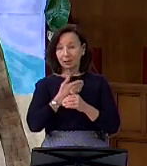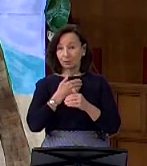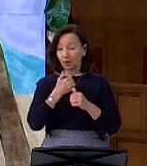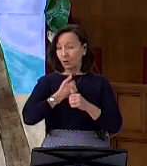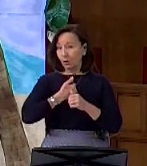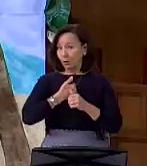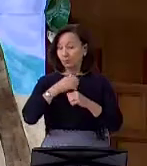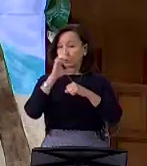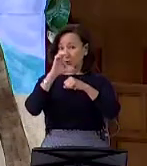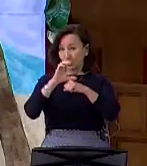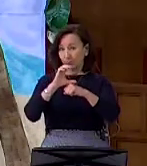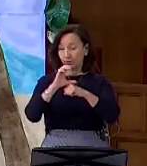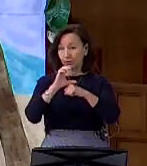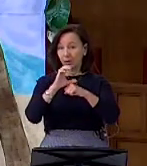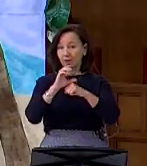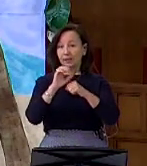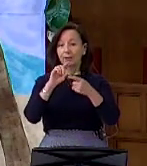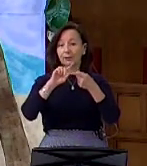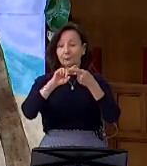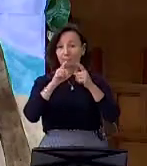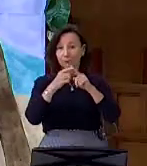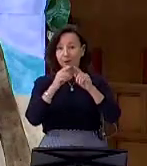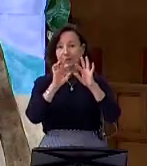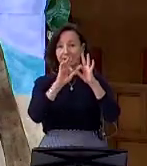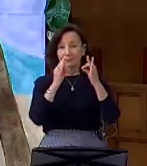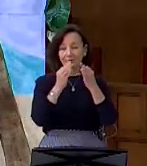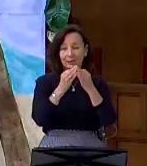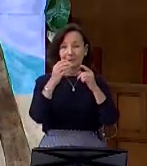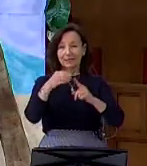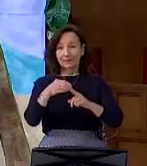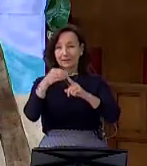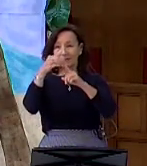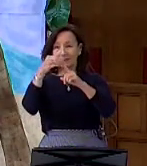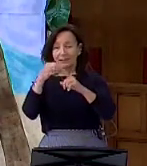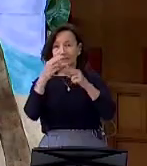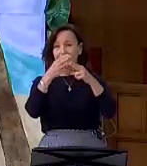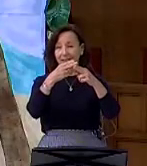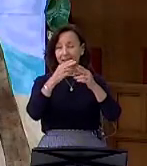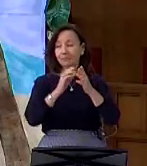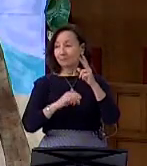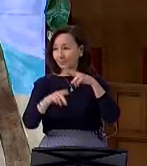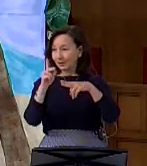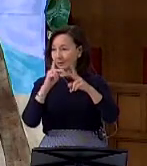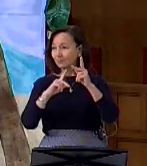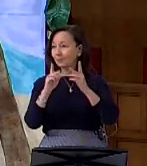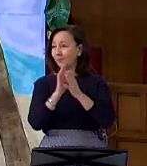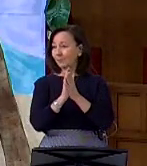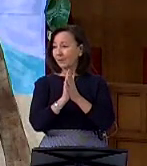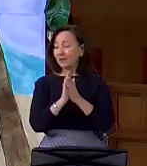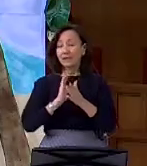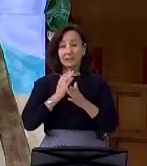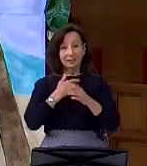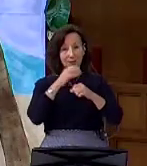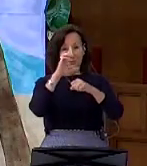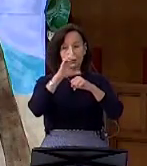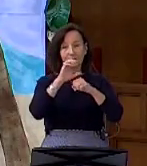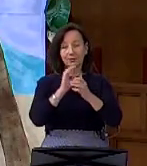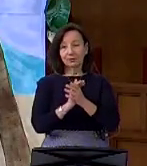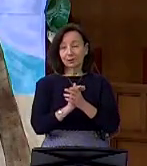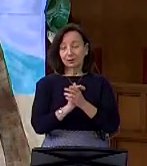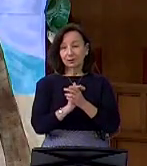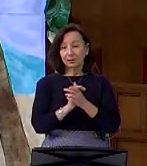and their friends and families, specifically named people in our congregation. For instance,